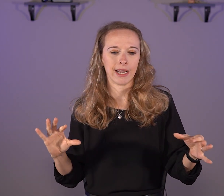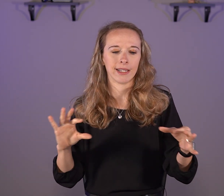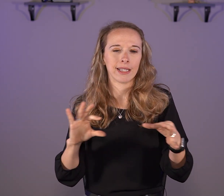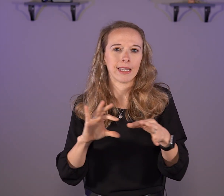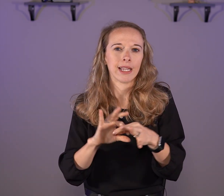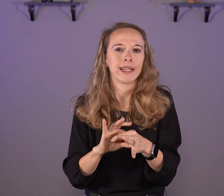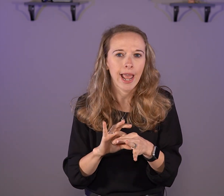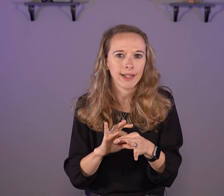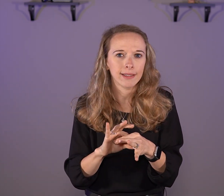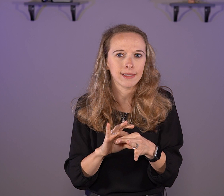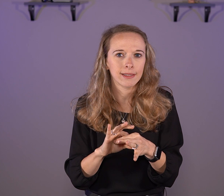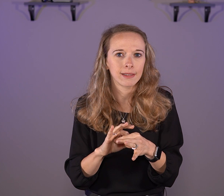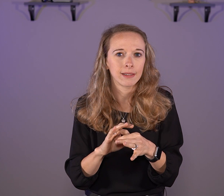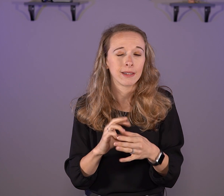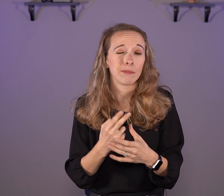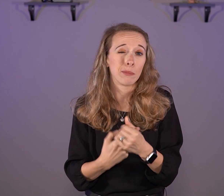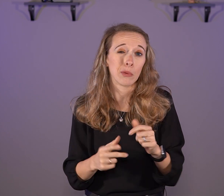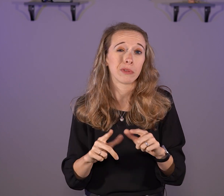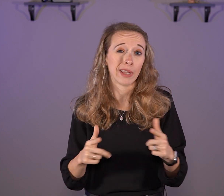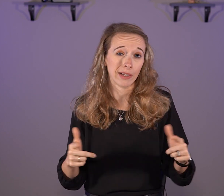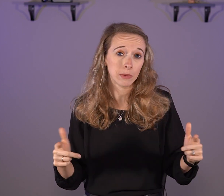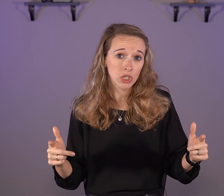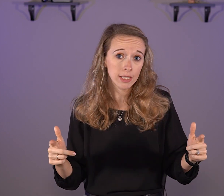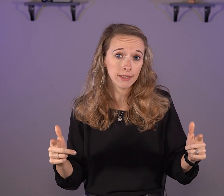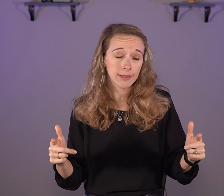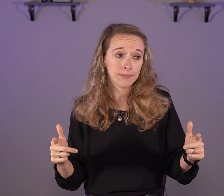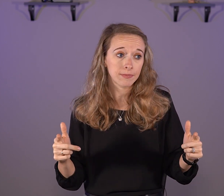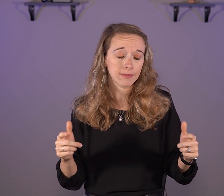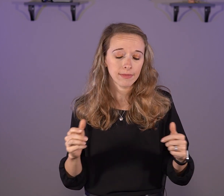of connects both languages.